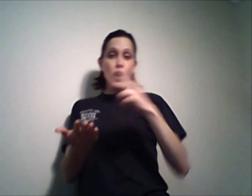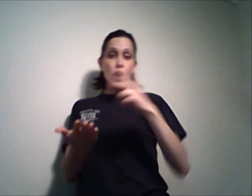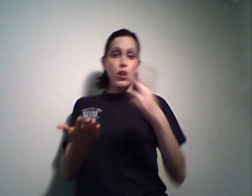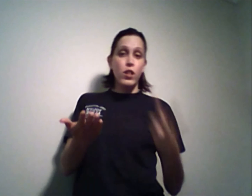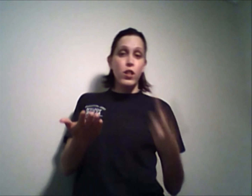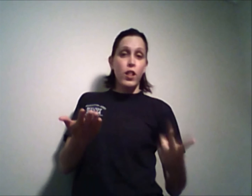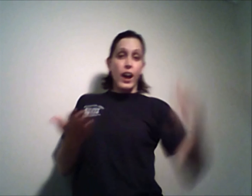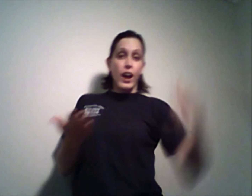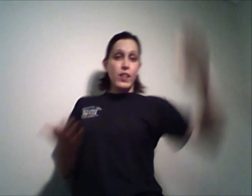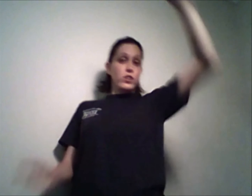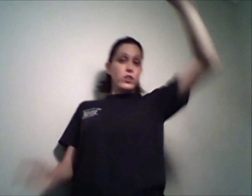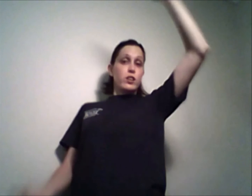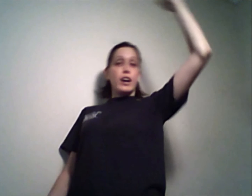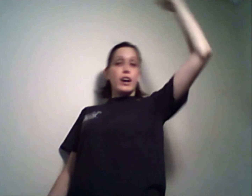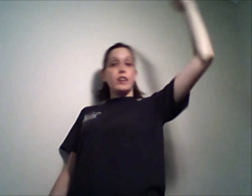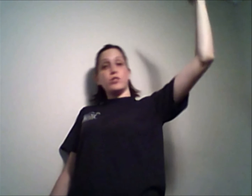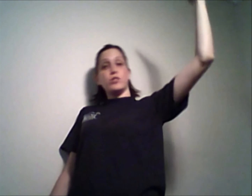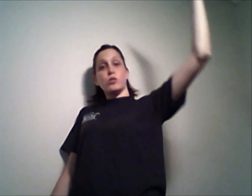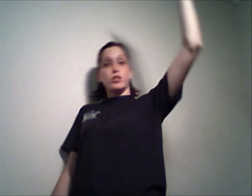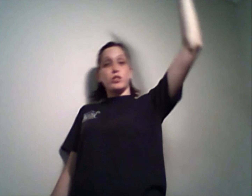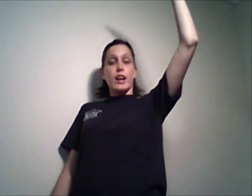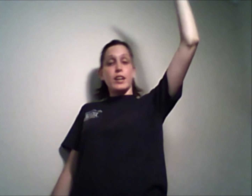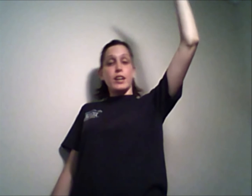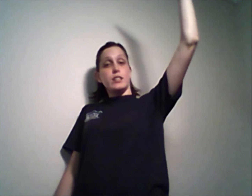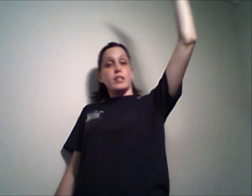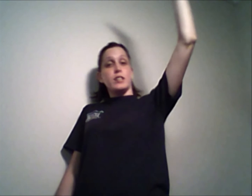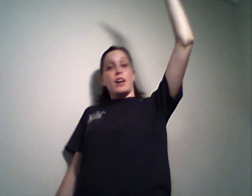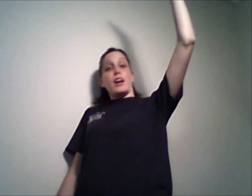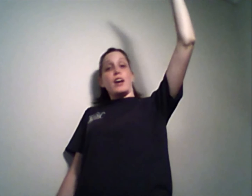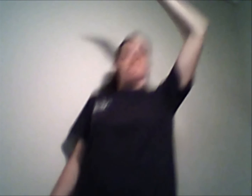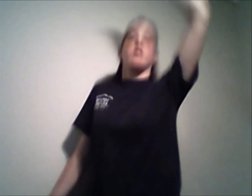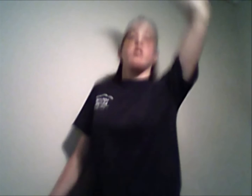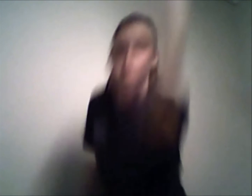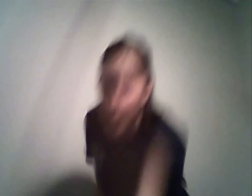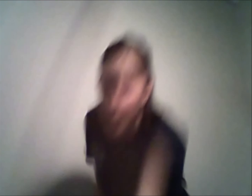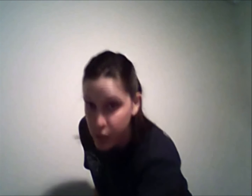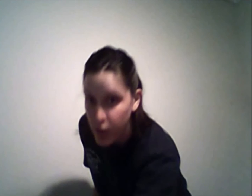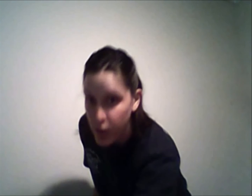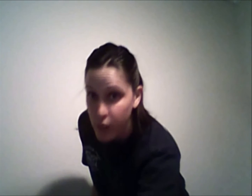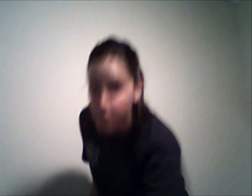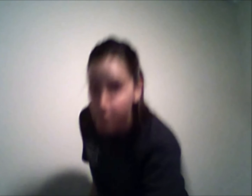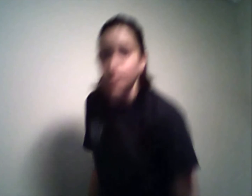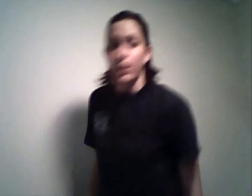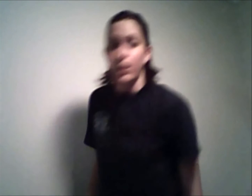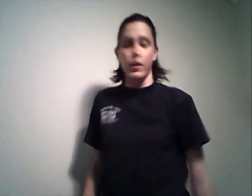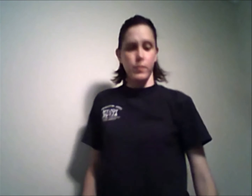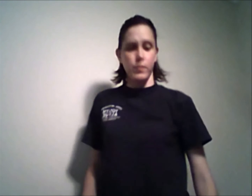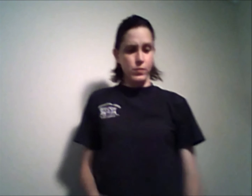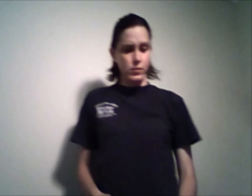fall, and then you're going to kind of do a giant, and then you're going to watch it fall, okay?